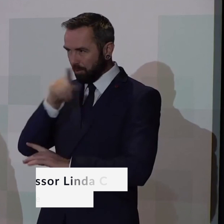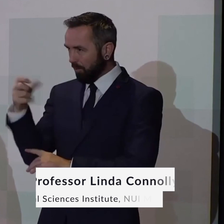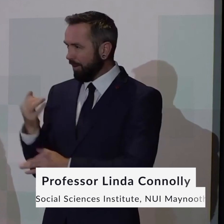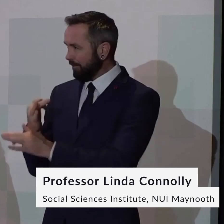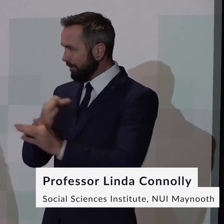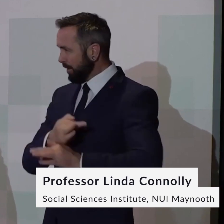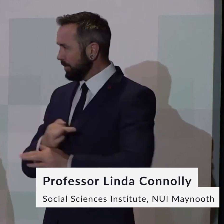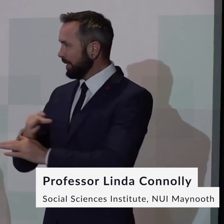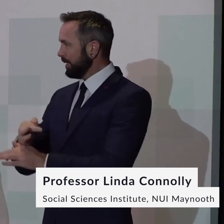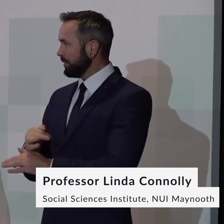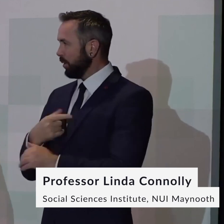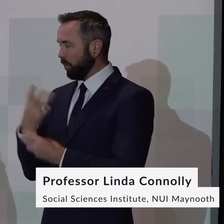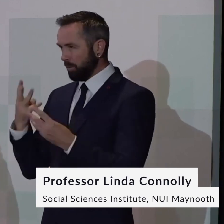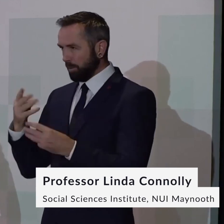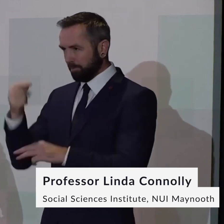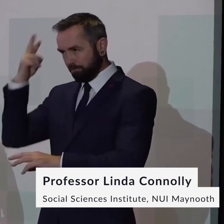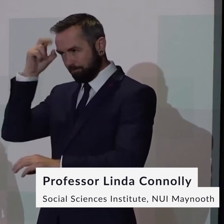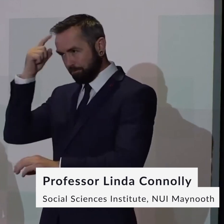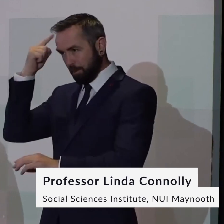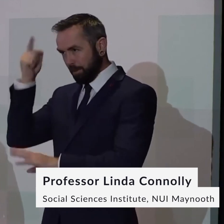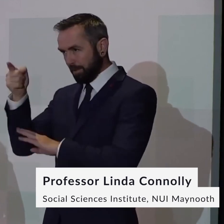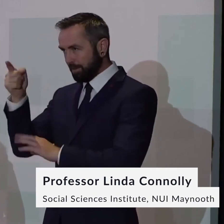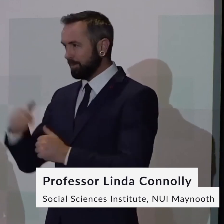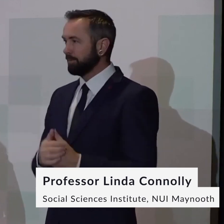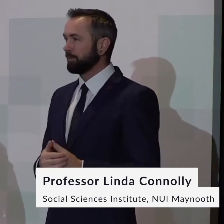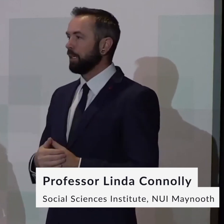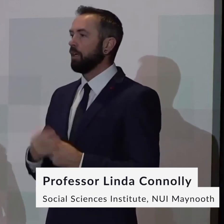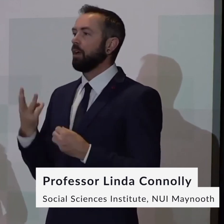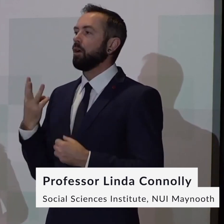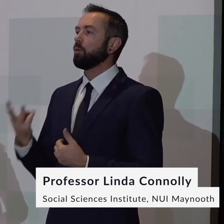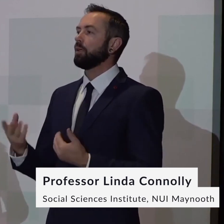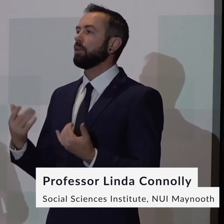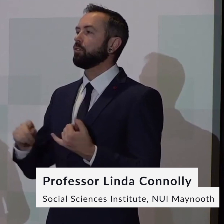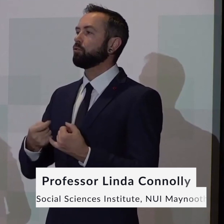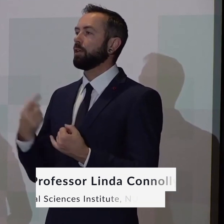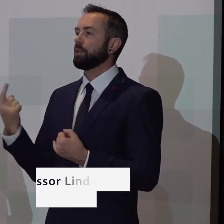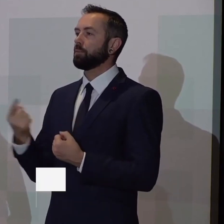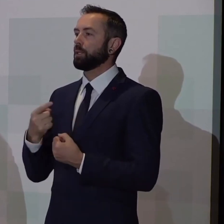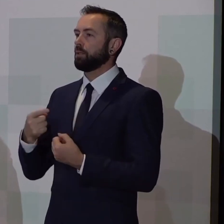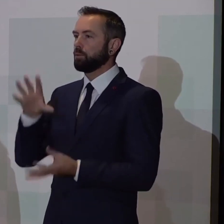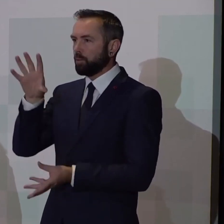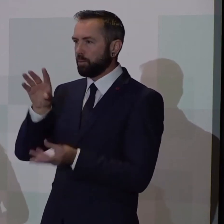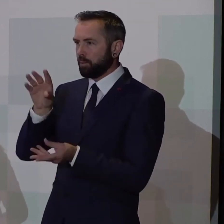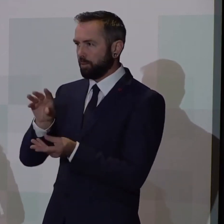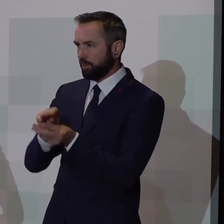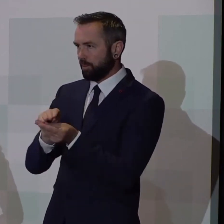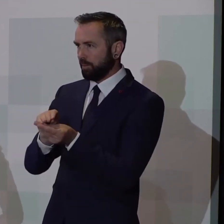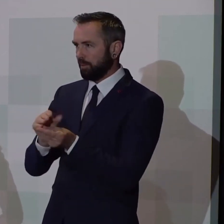so I'm mindful of that. And I'm going to try and be as succinct as